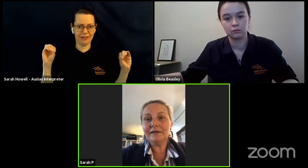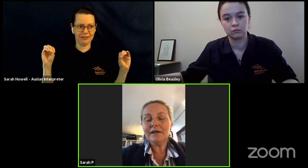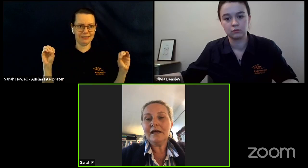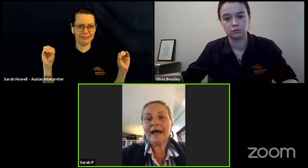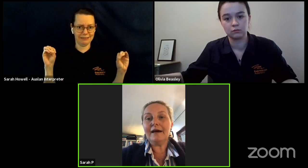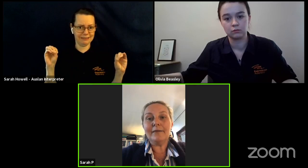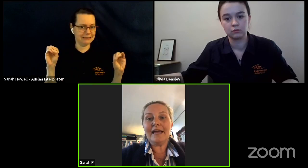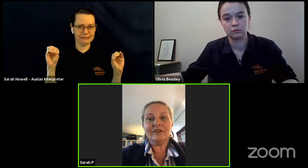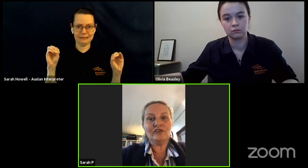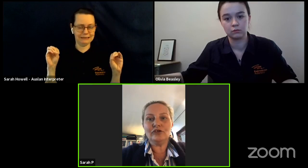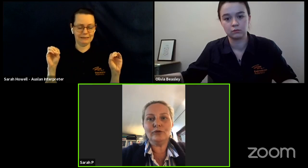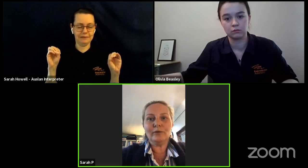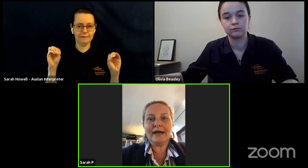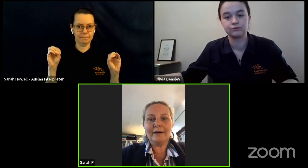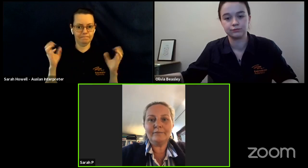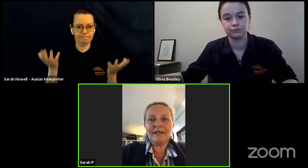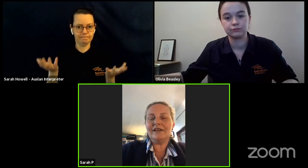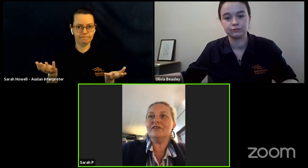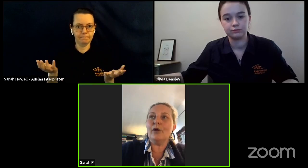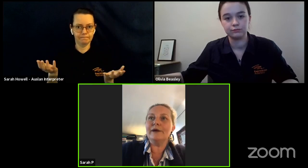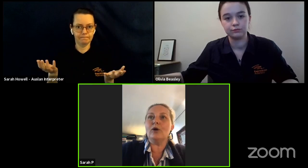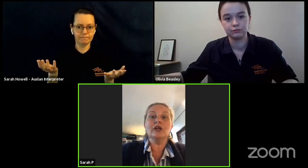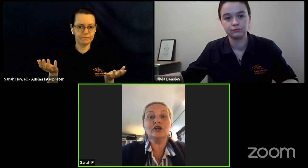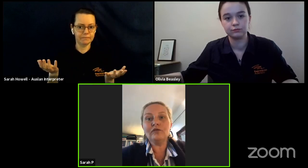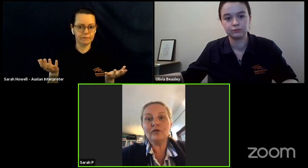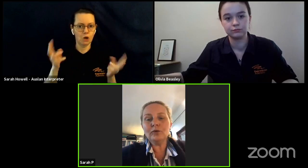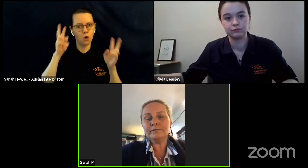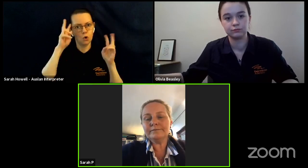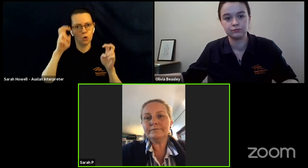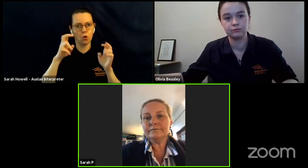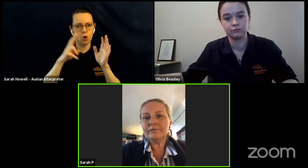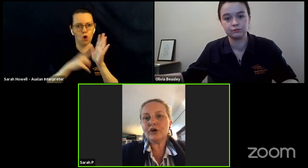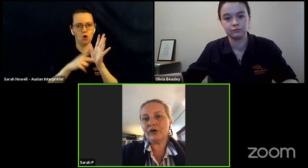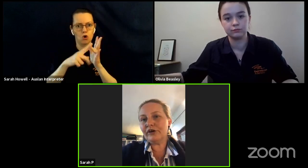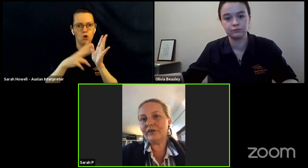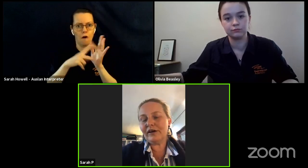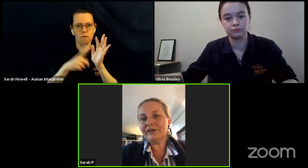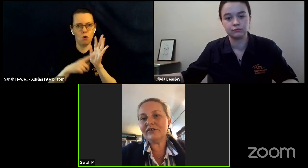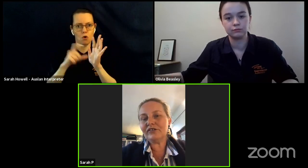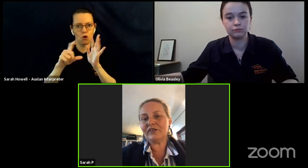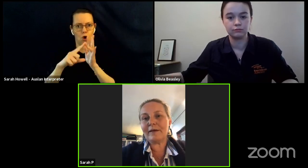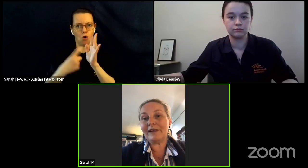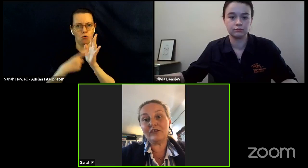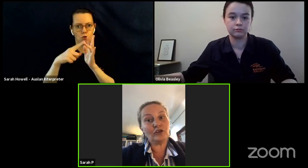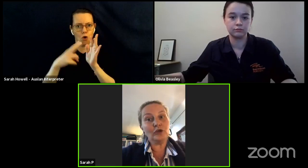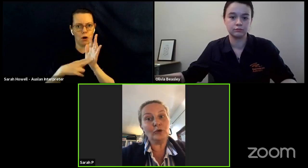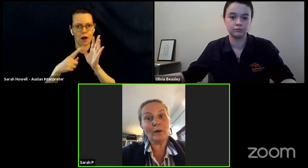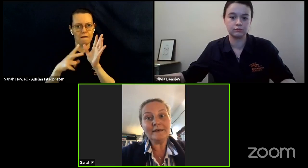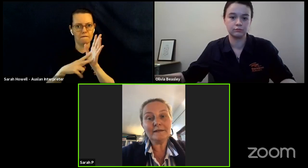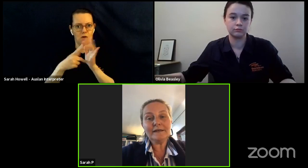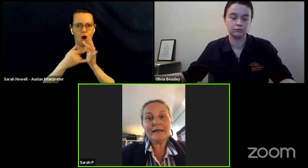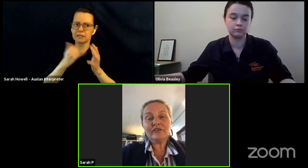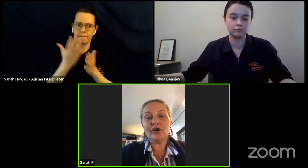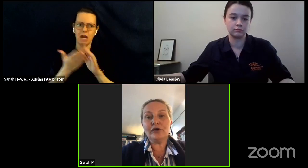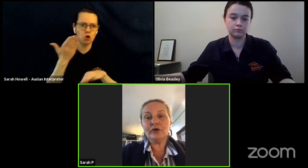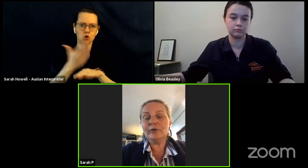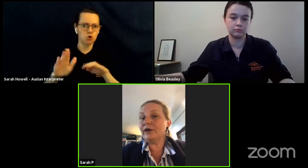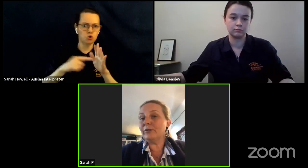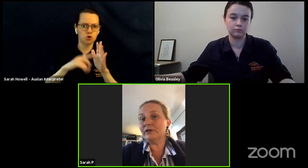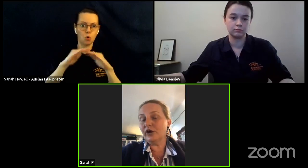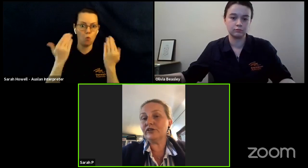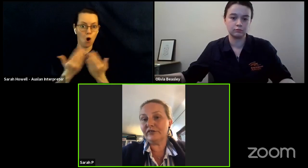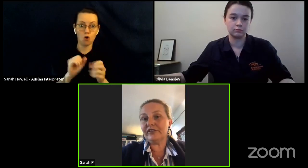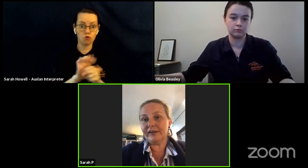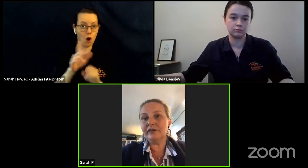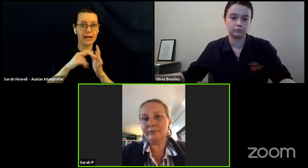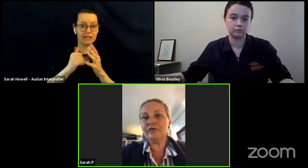COVID-19, as you, it is what we call a novel coronavirus. So that means it's a new one. So your body